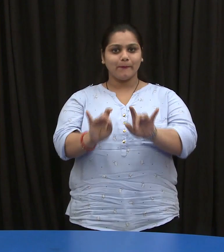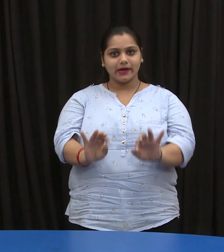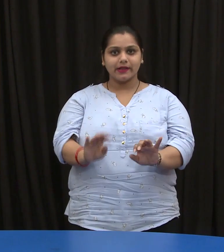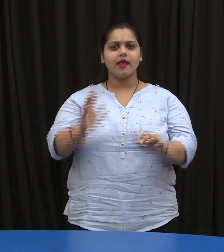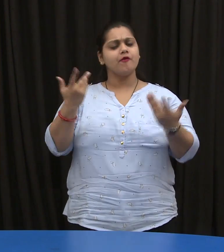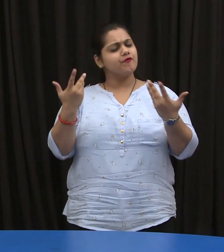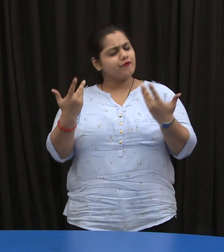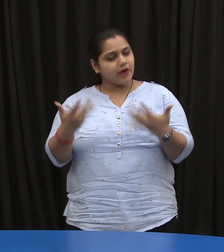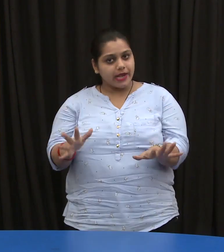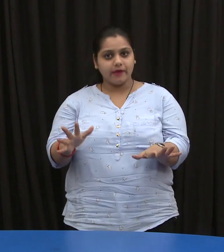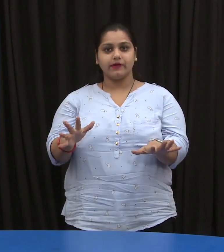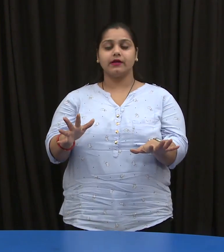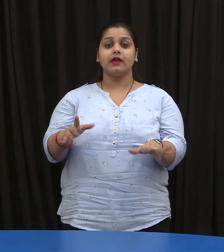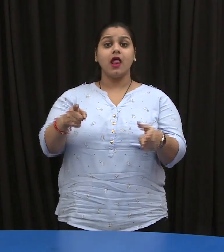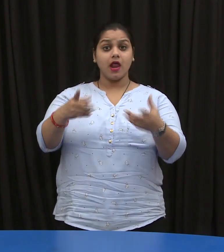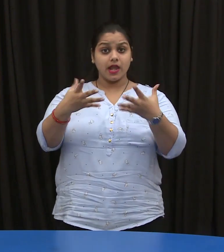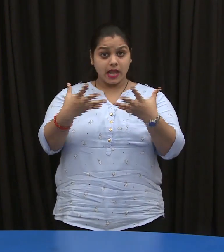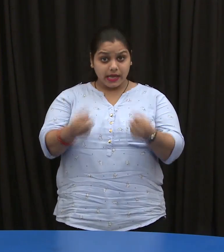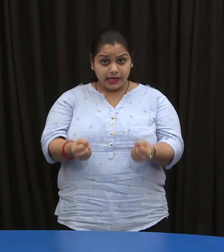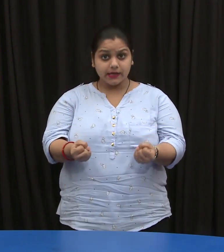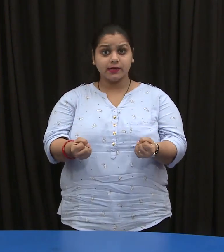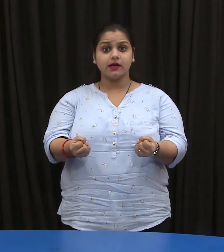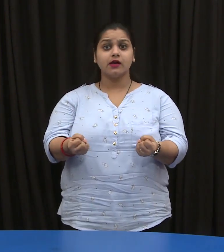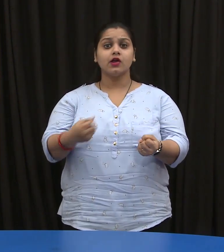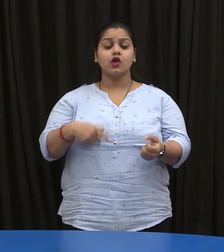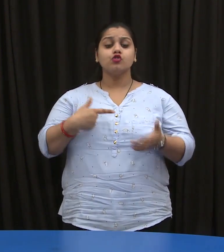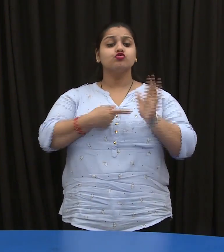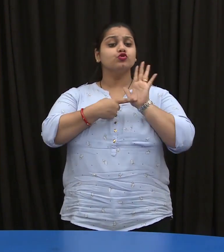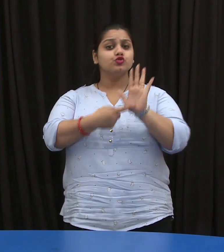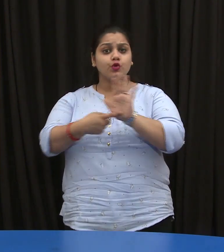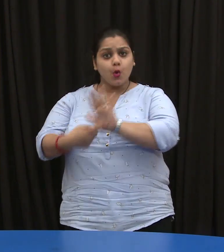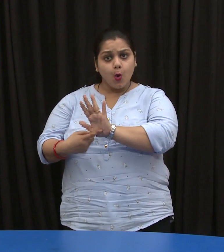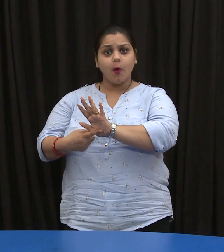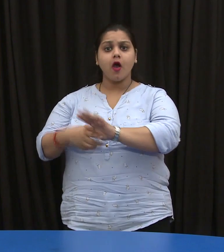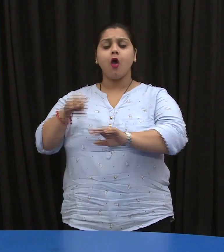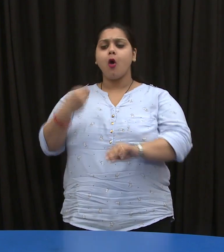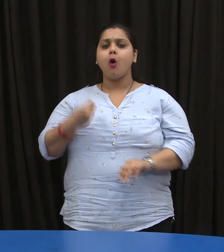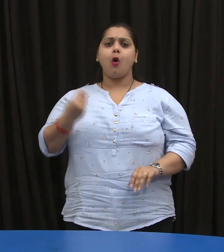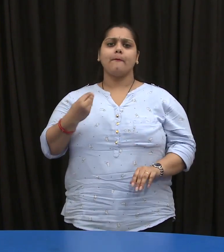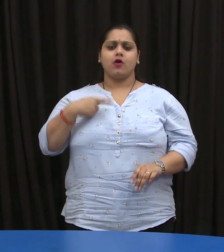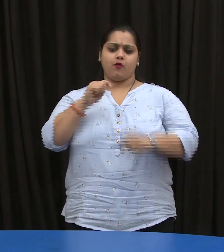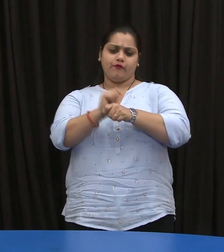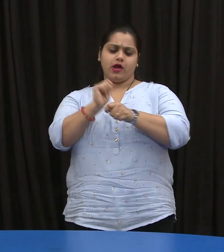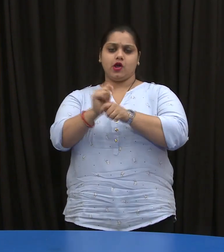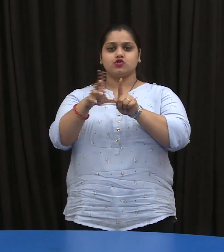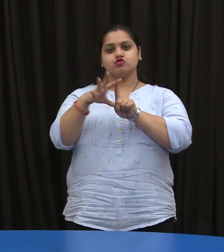whenever necessary to perform a particular task.